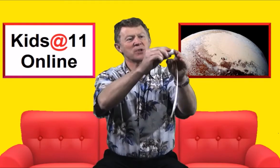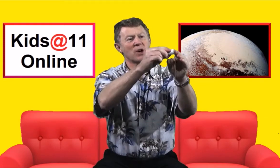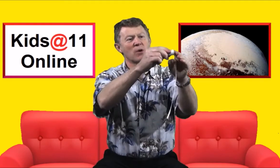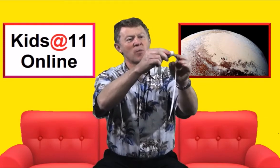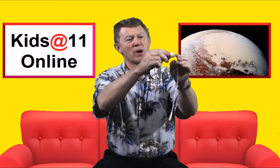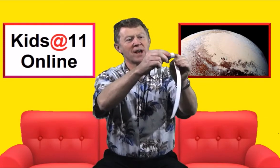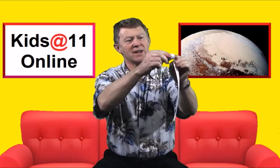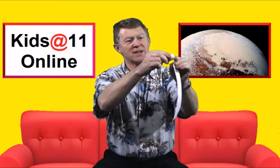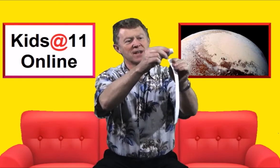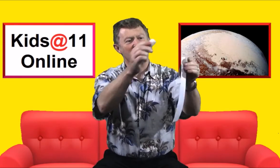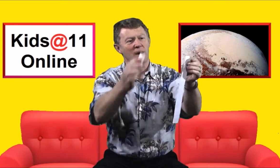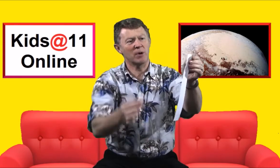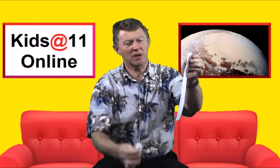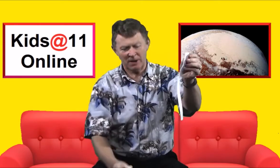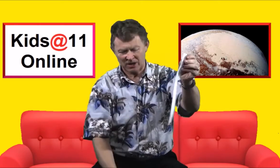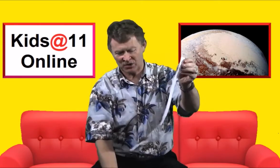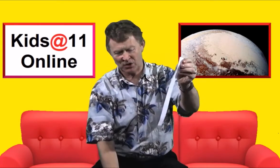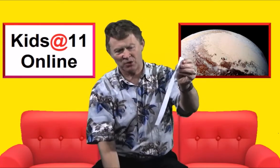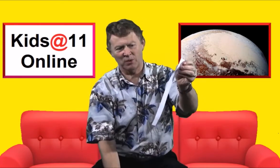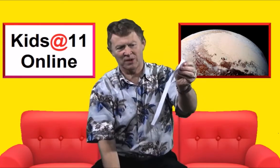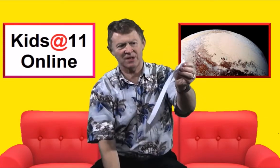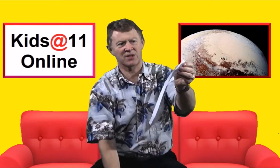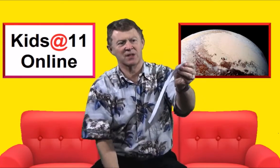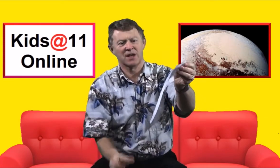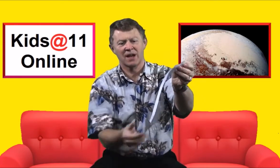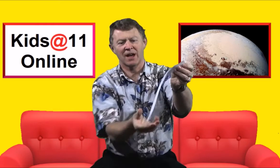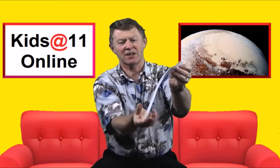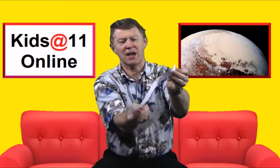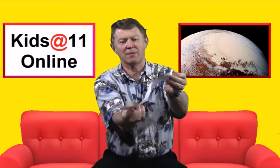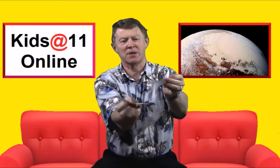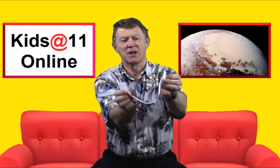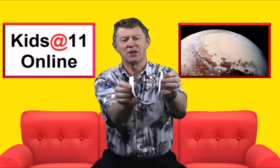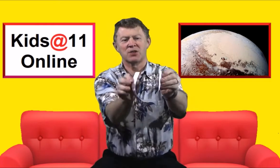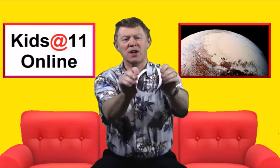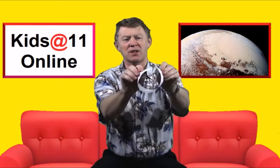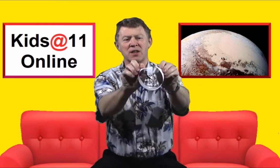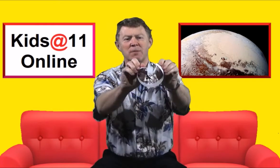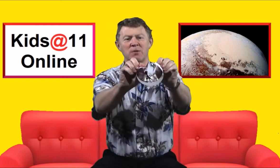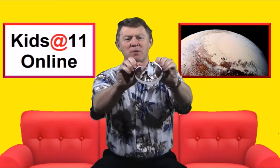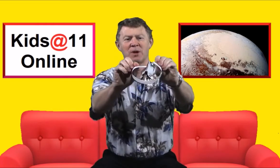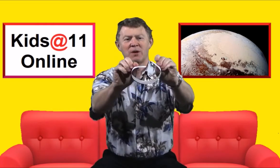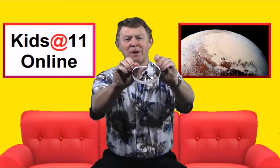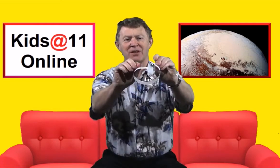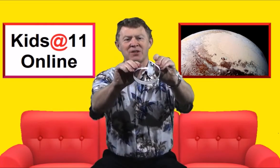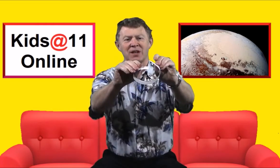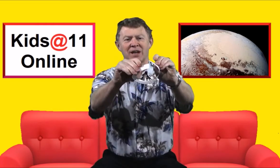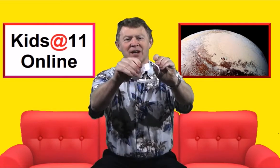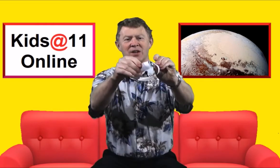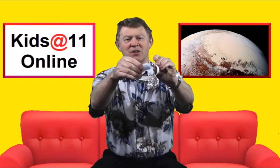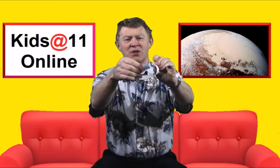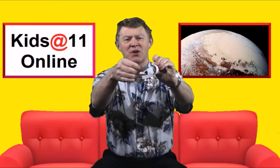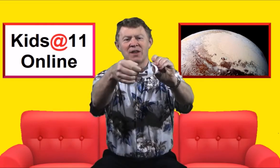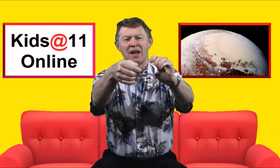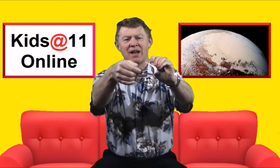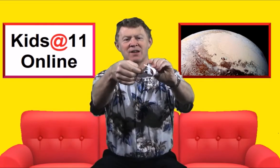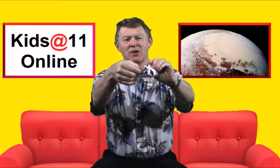put it on one end. And we're going to make a circle with this, except just at the moment where you're about to stick it, turn that end